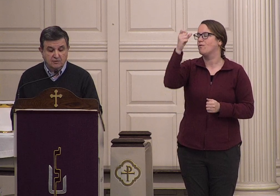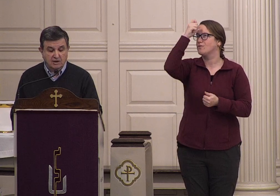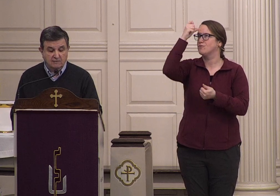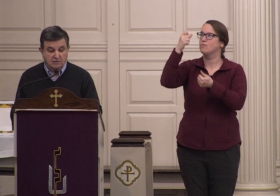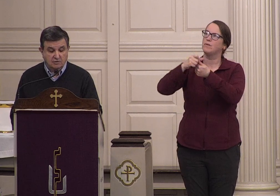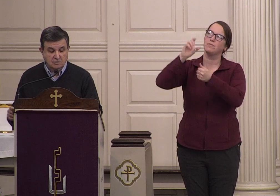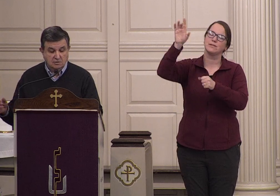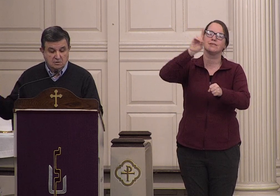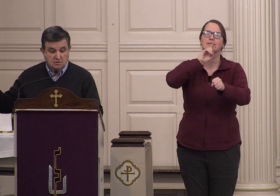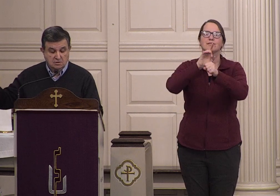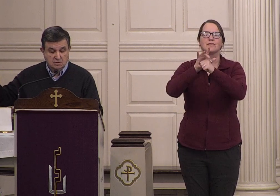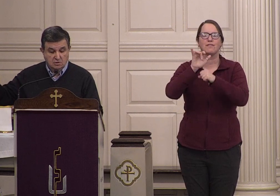forever.